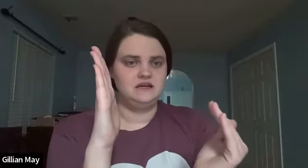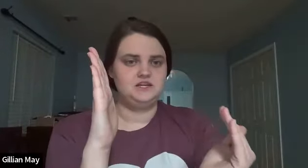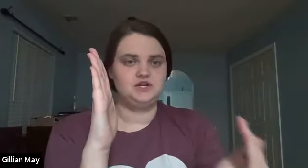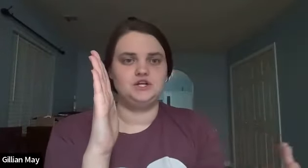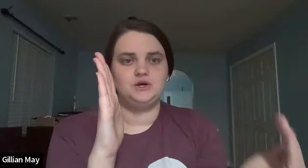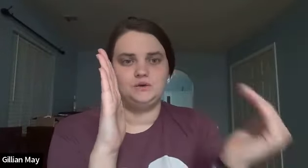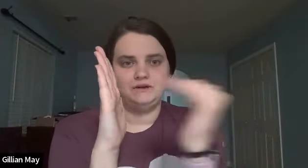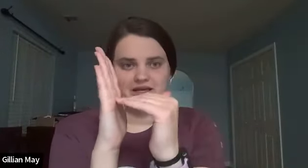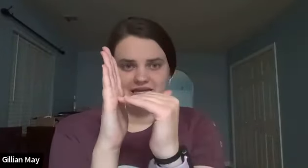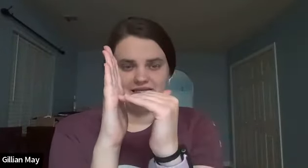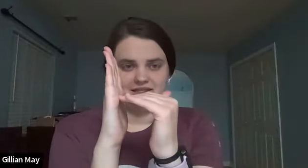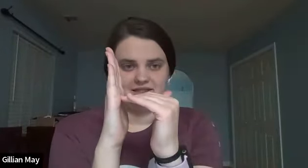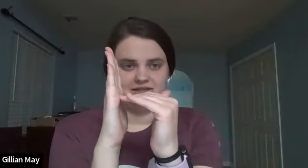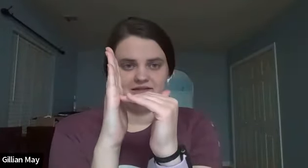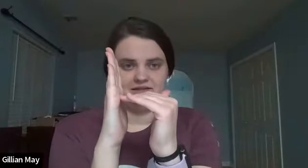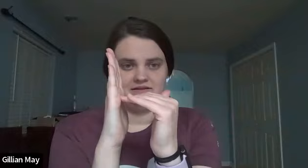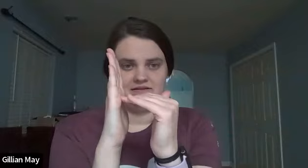And you're going to go again.